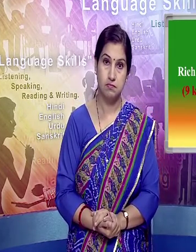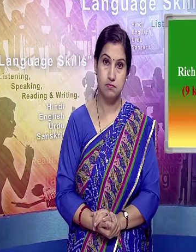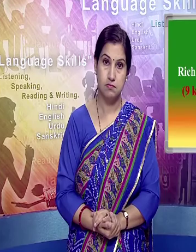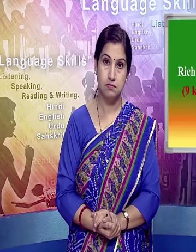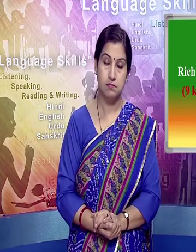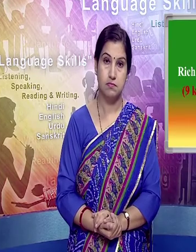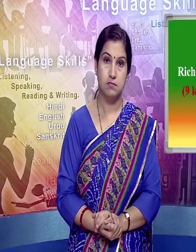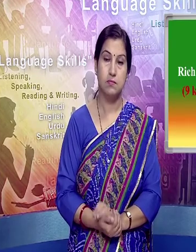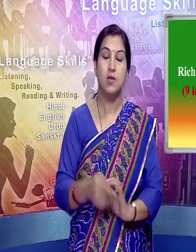Let's understand it.